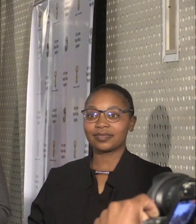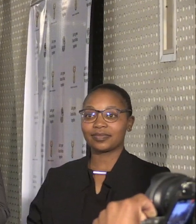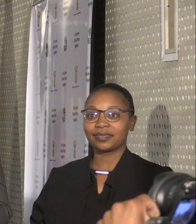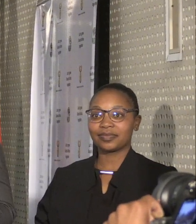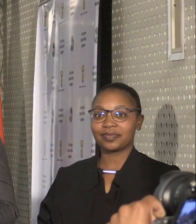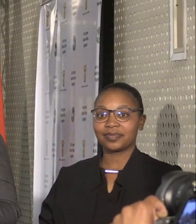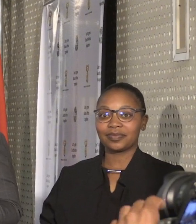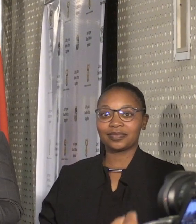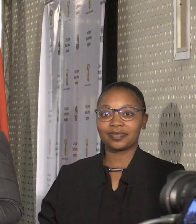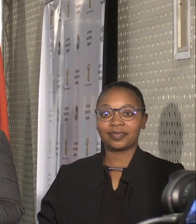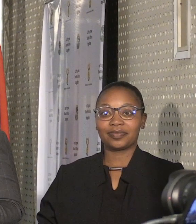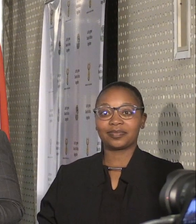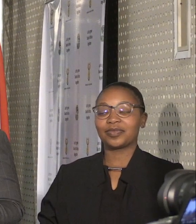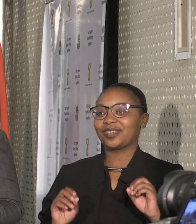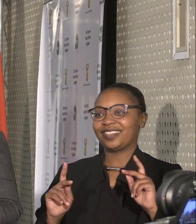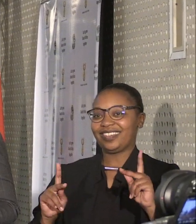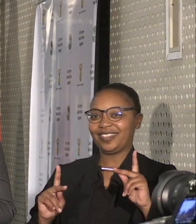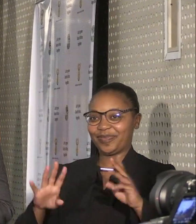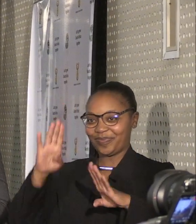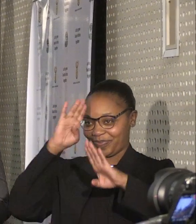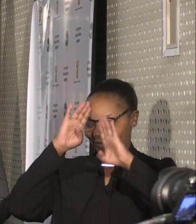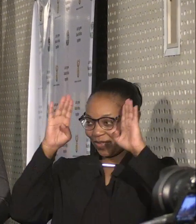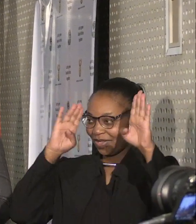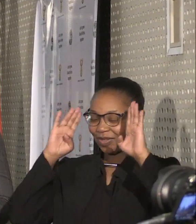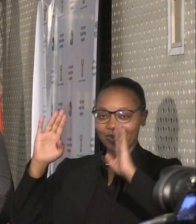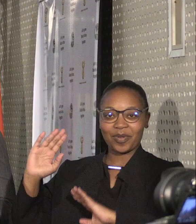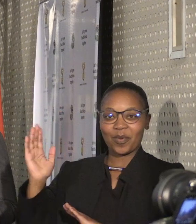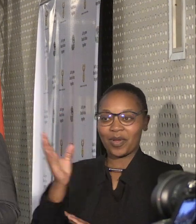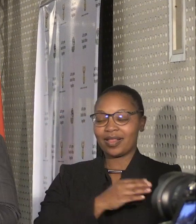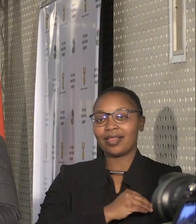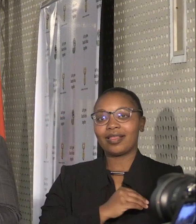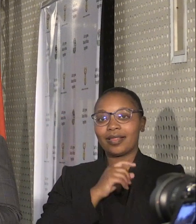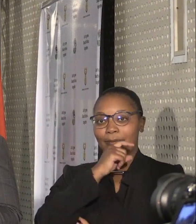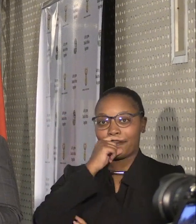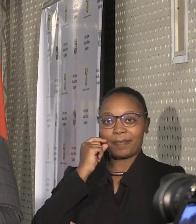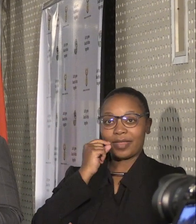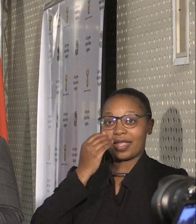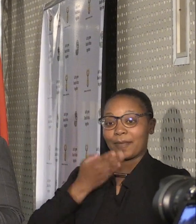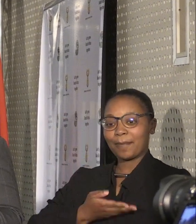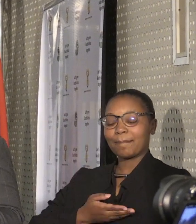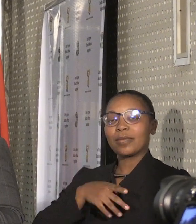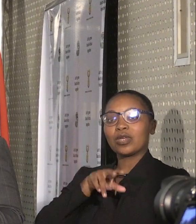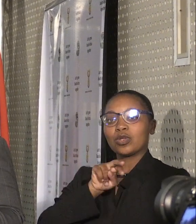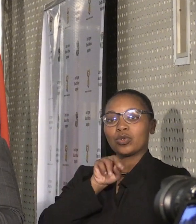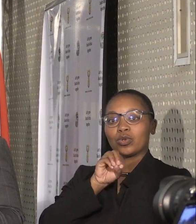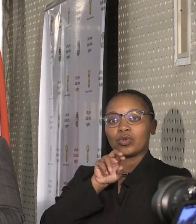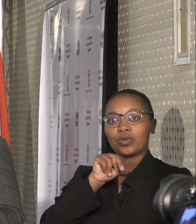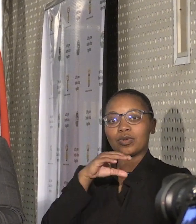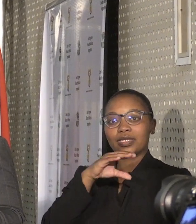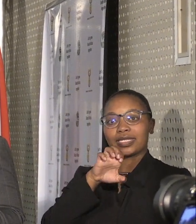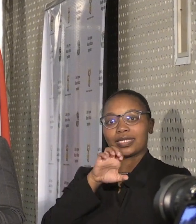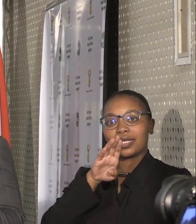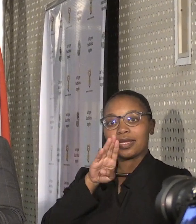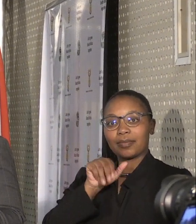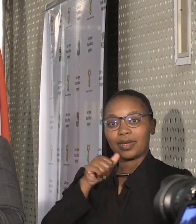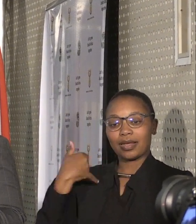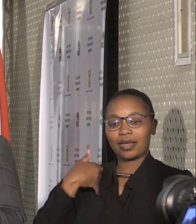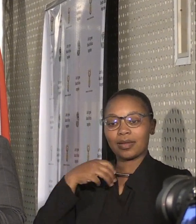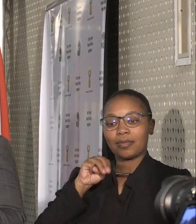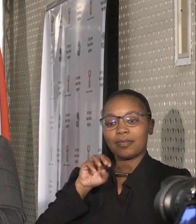Okay. Good afternoon, everyone. My name is Ngungubele Mhlauli from the